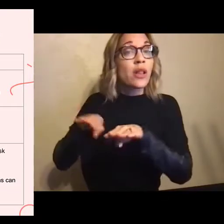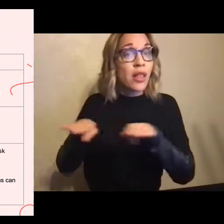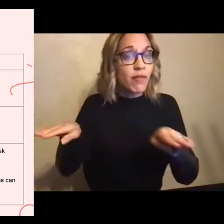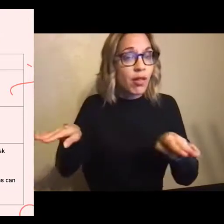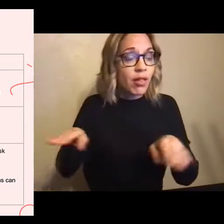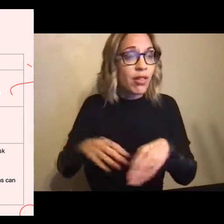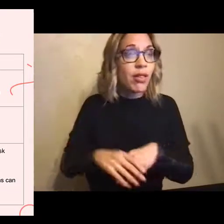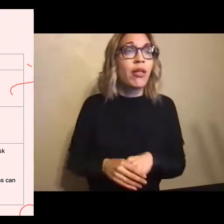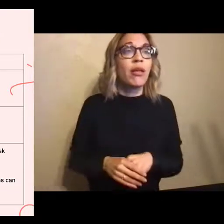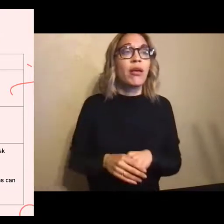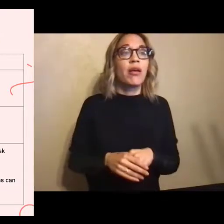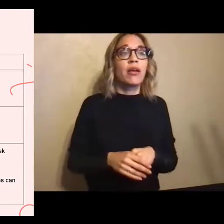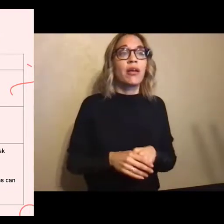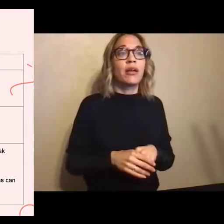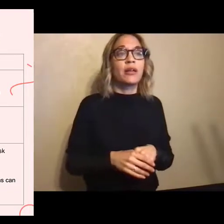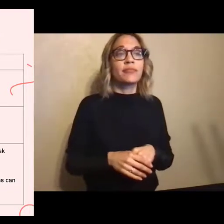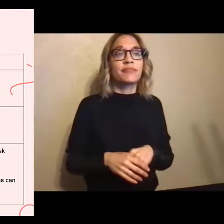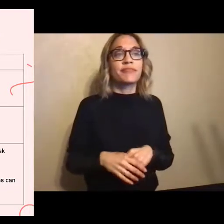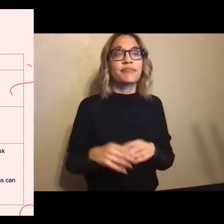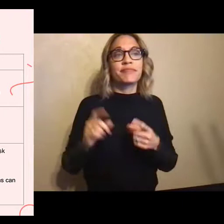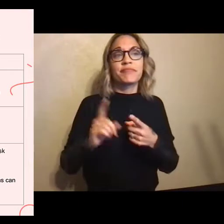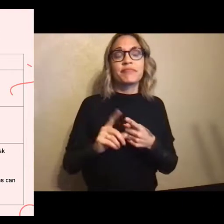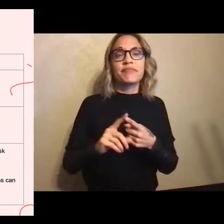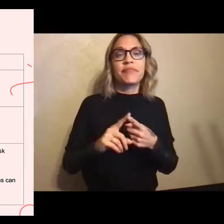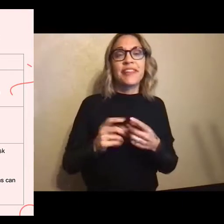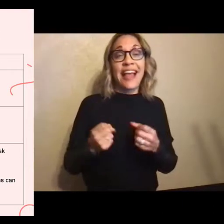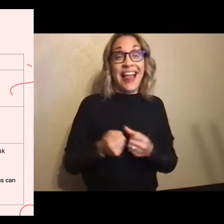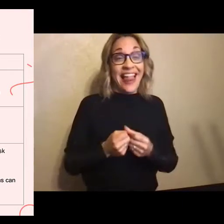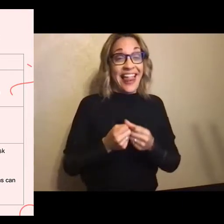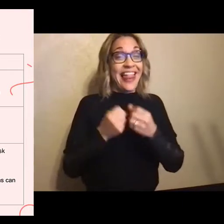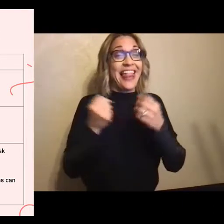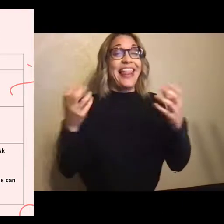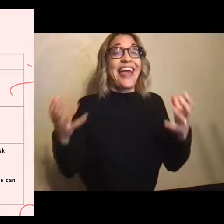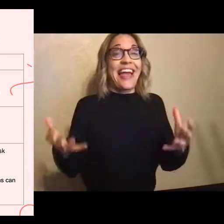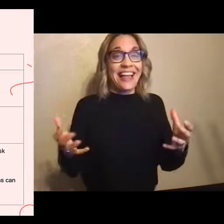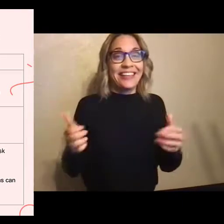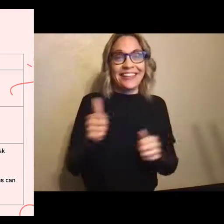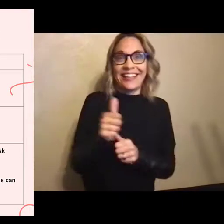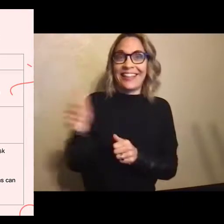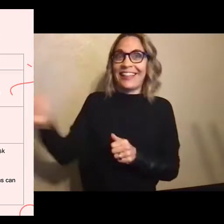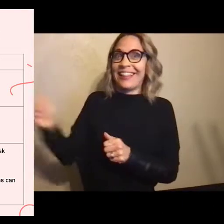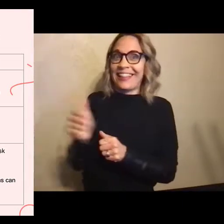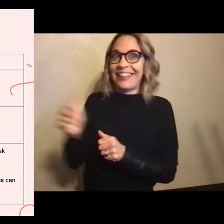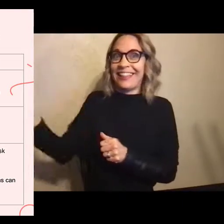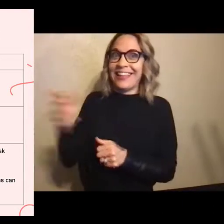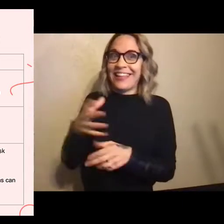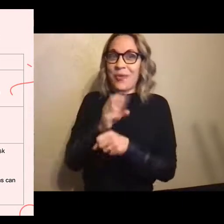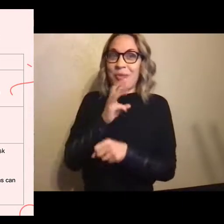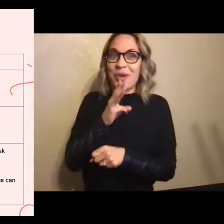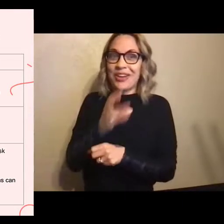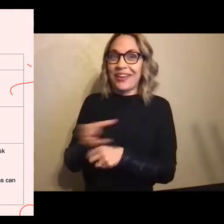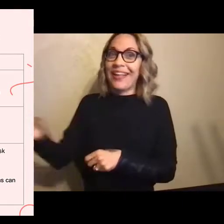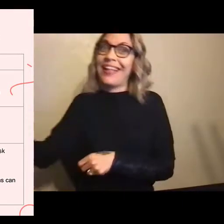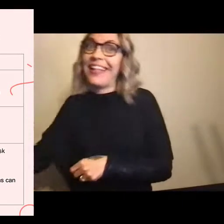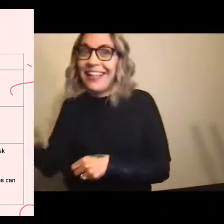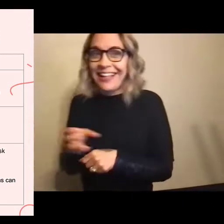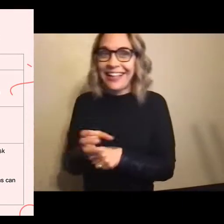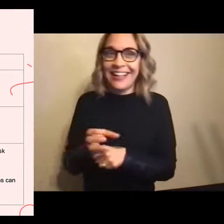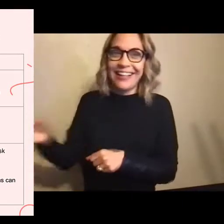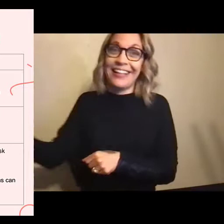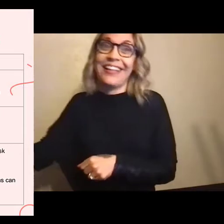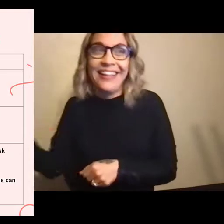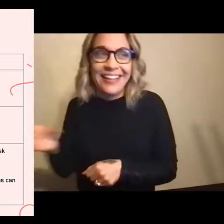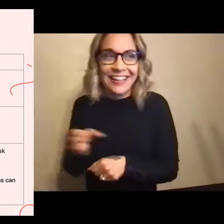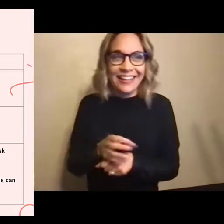on a company or employee level, some ways this might manifest are, for example, a lot of water cooler sessions, getting up and